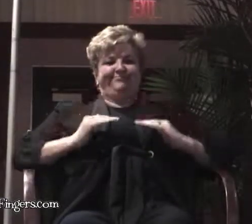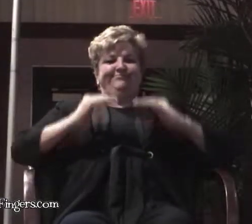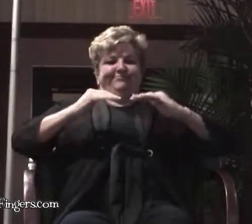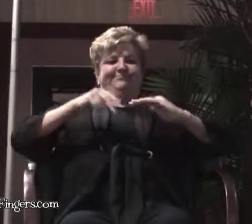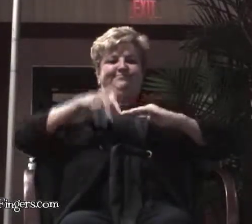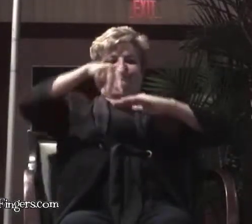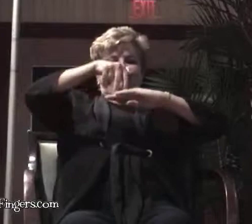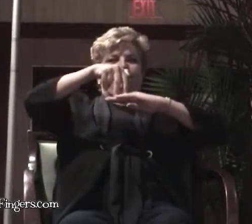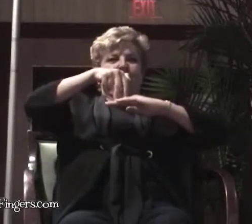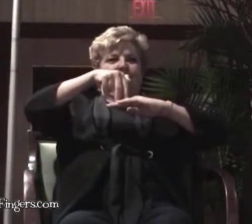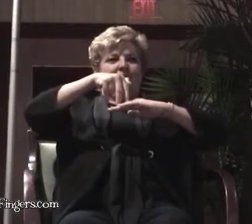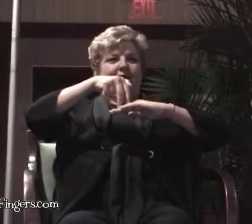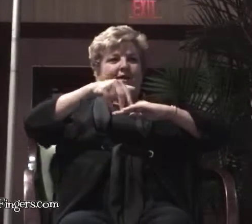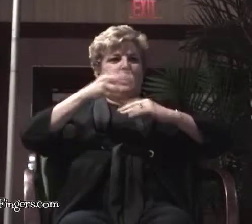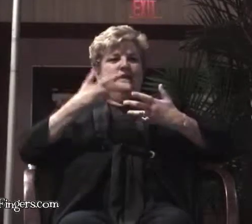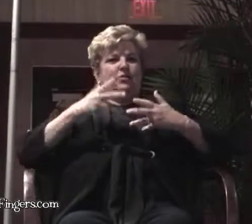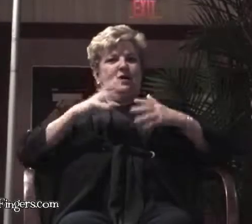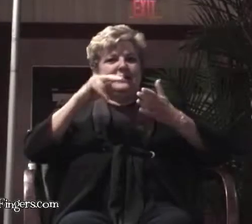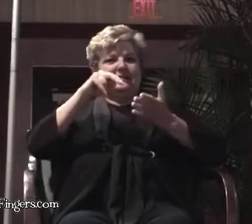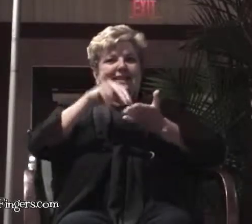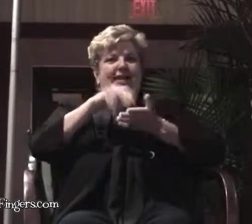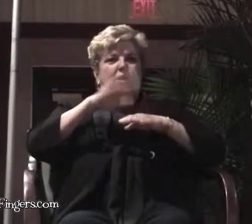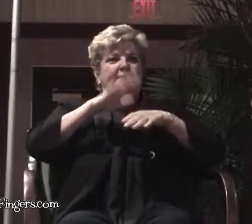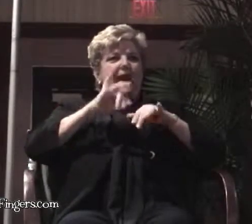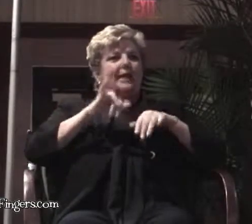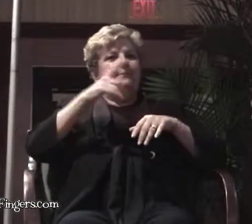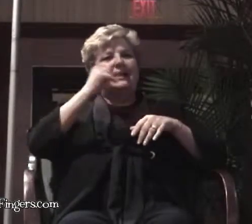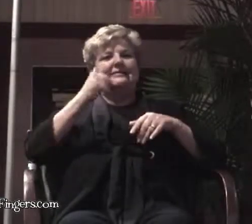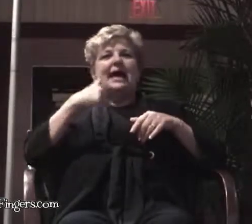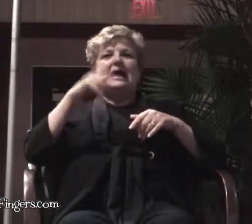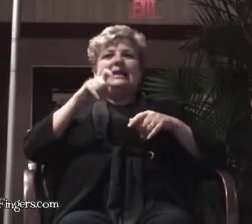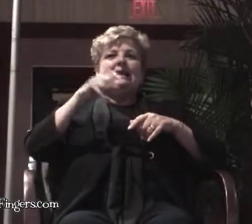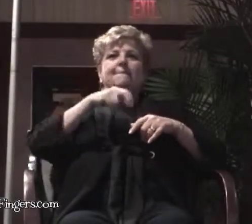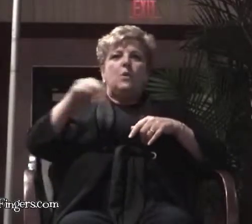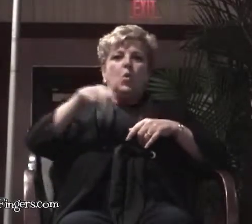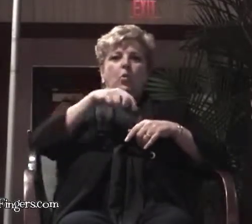I move around, I'm one of these people that can't talk without using their hands. So.